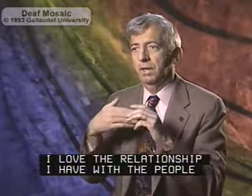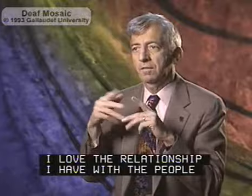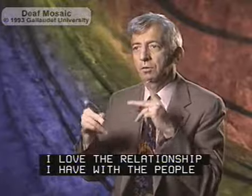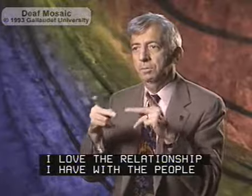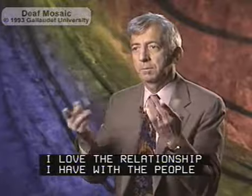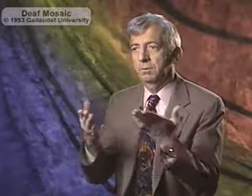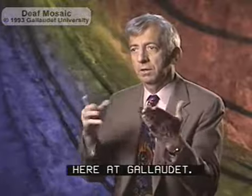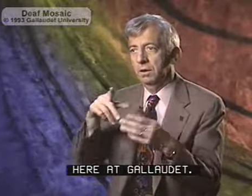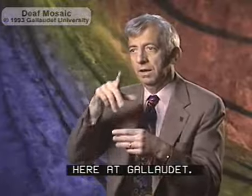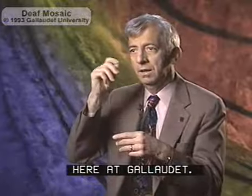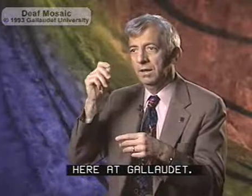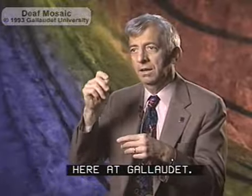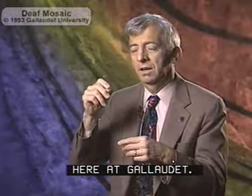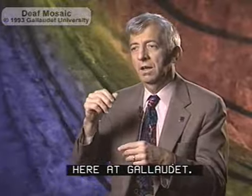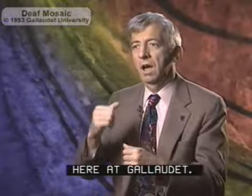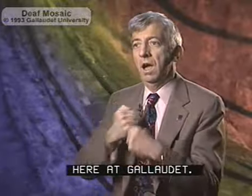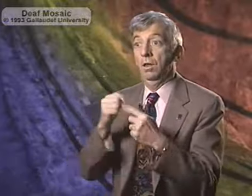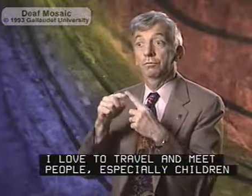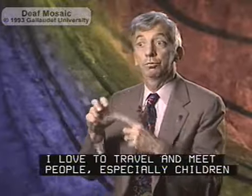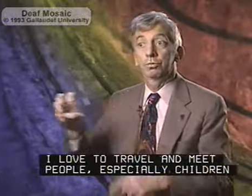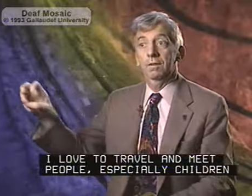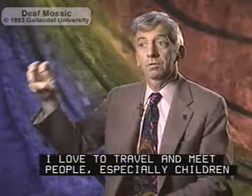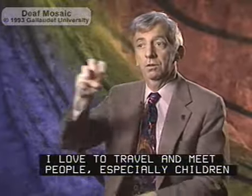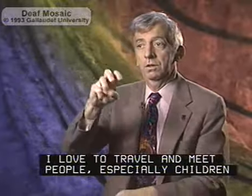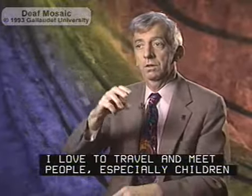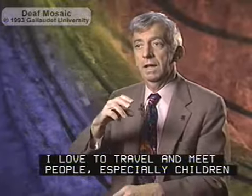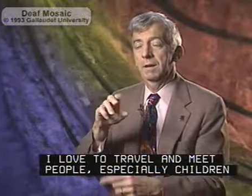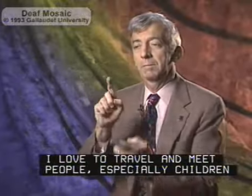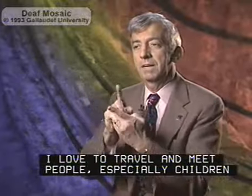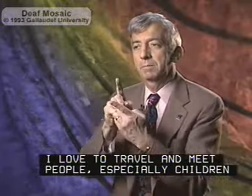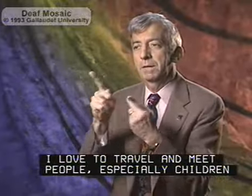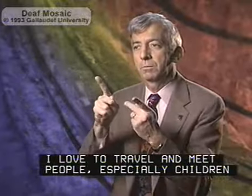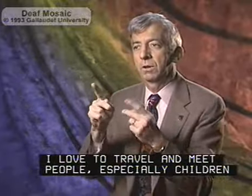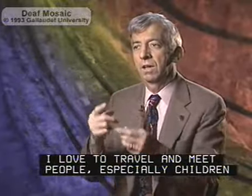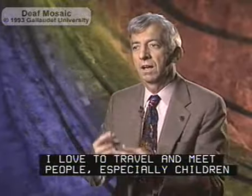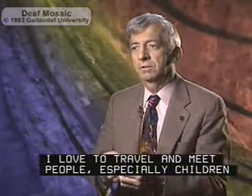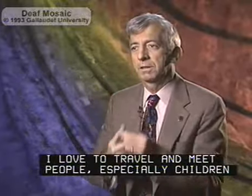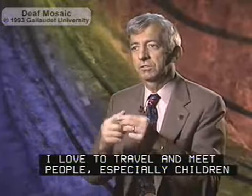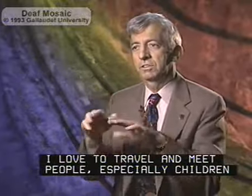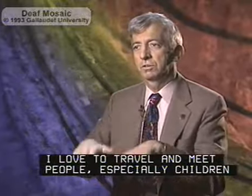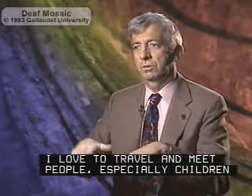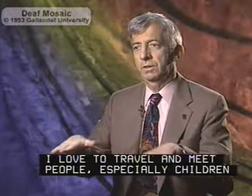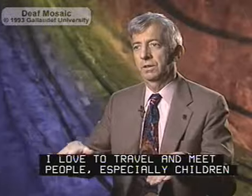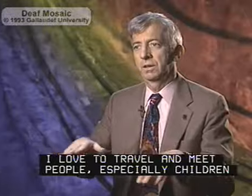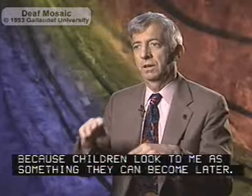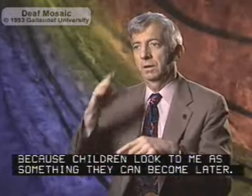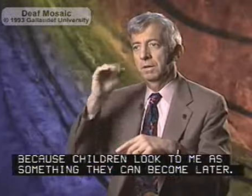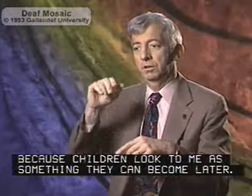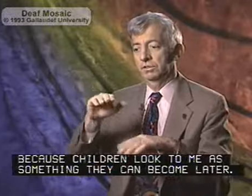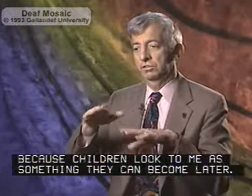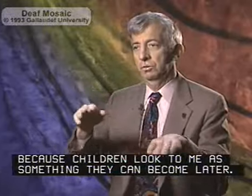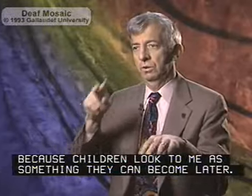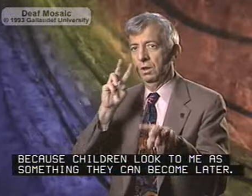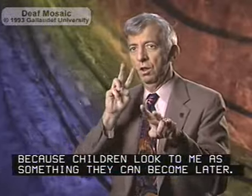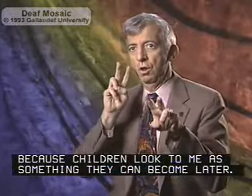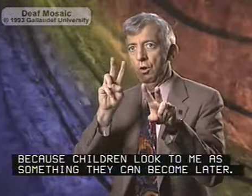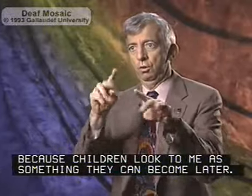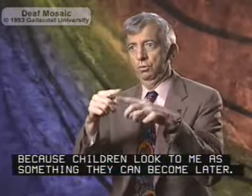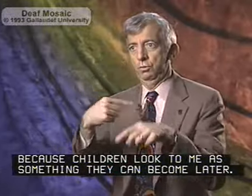have with people here at Gallaudet. I love to travel and meet people, especially children, because children look to